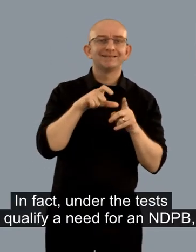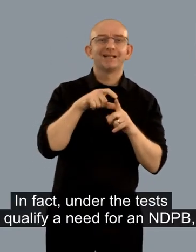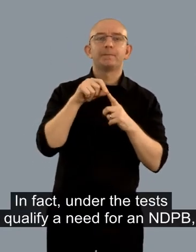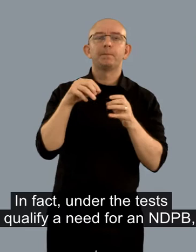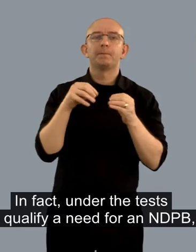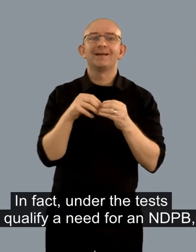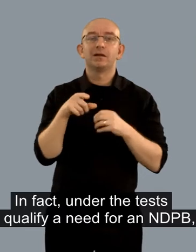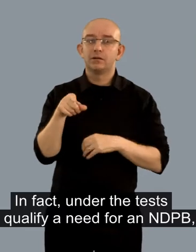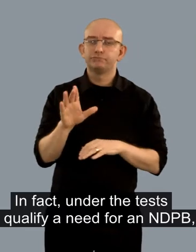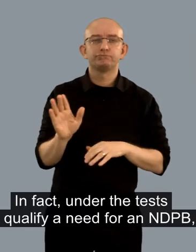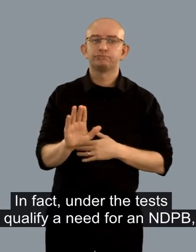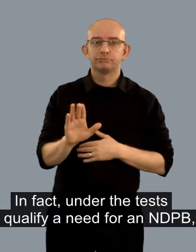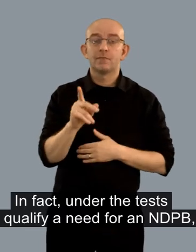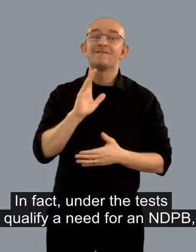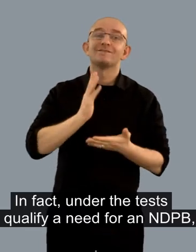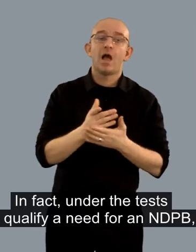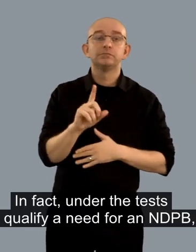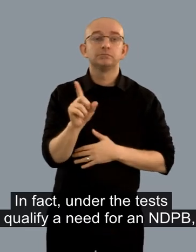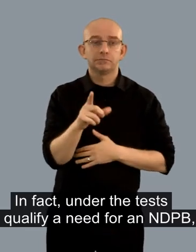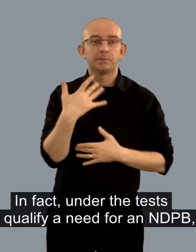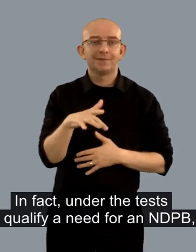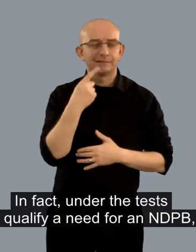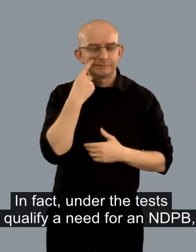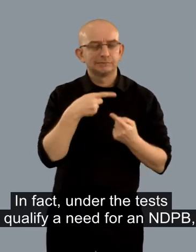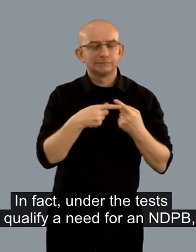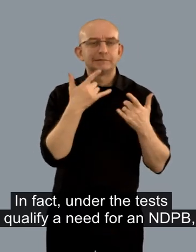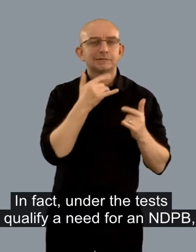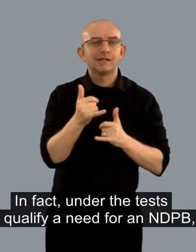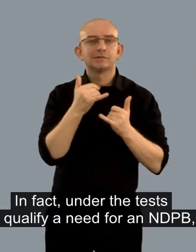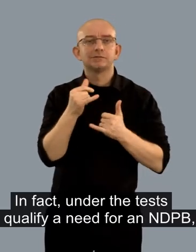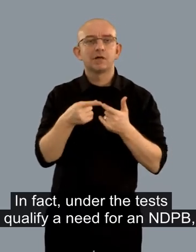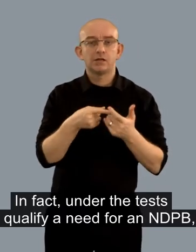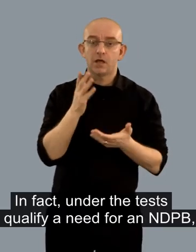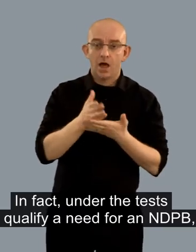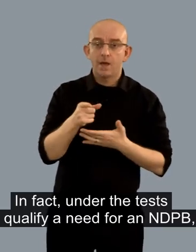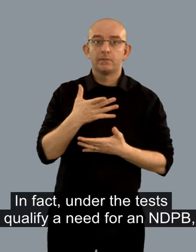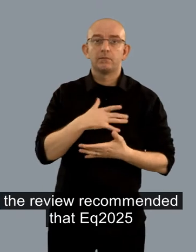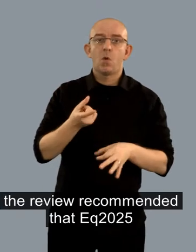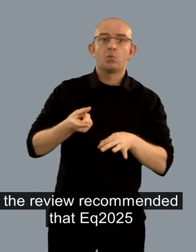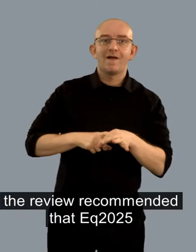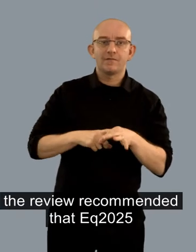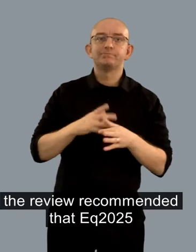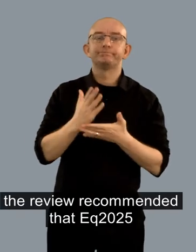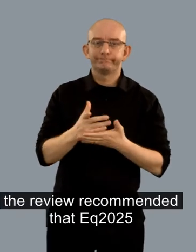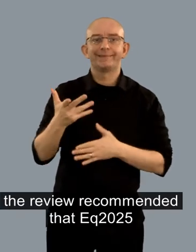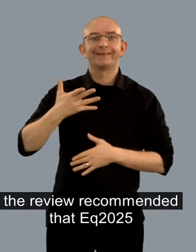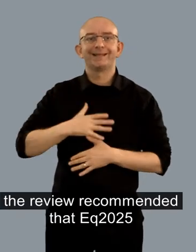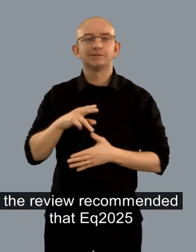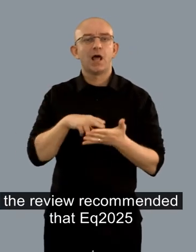In fact, under the test to qualify a need for an NDPB, the review recommended